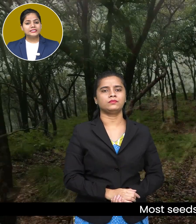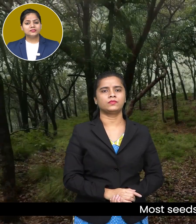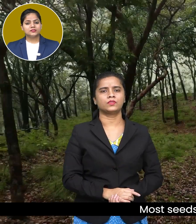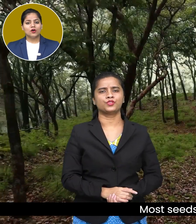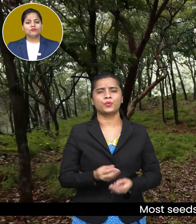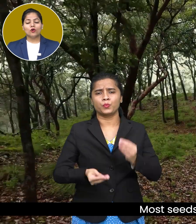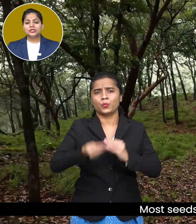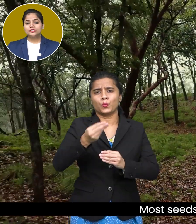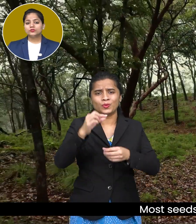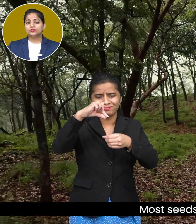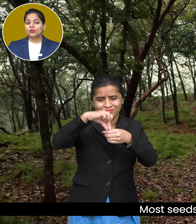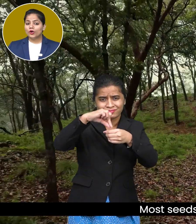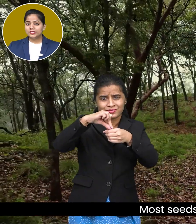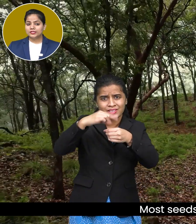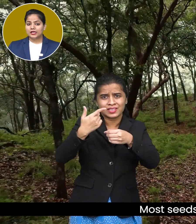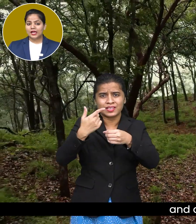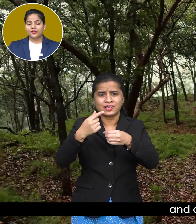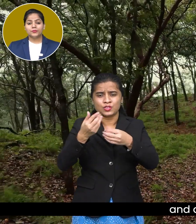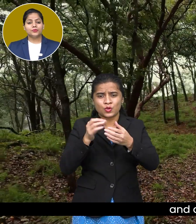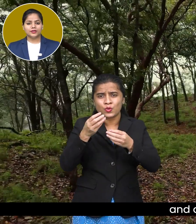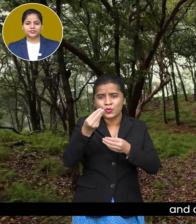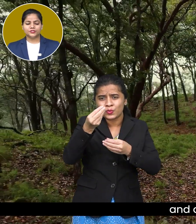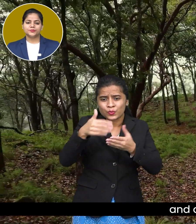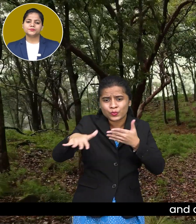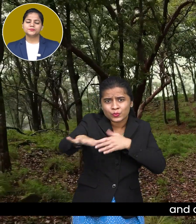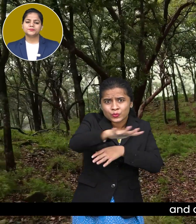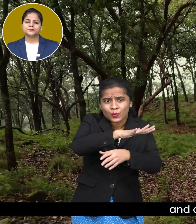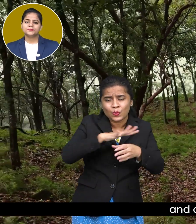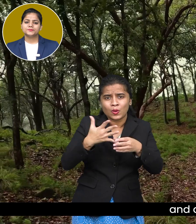Most seeds fall into the soil and are buried.